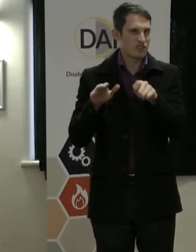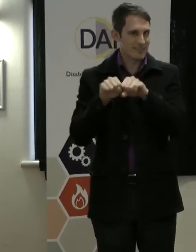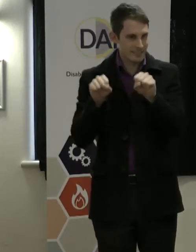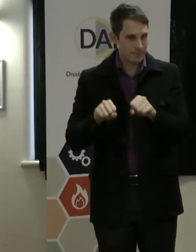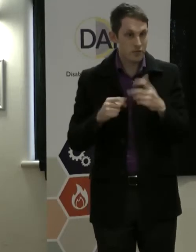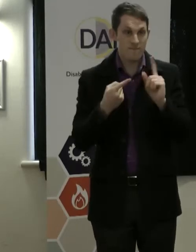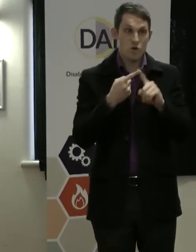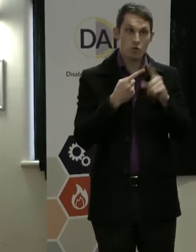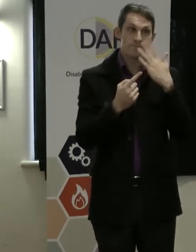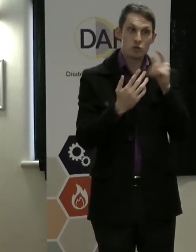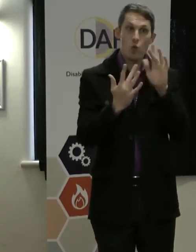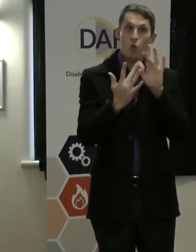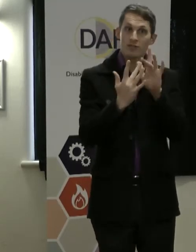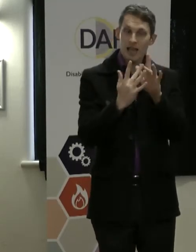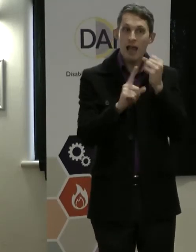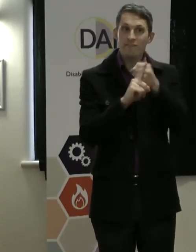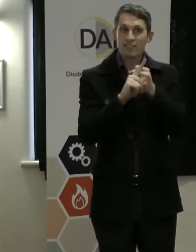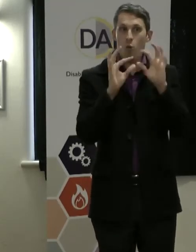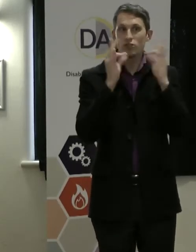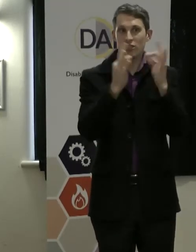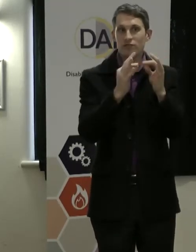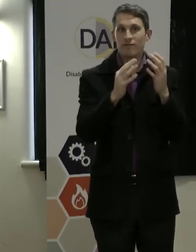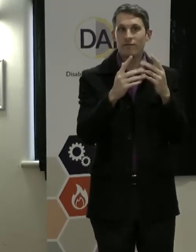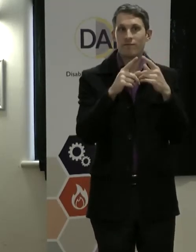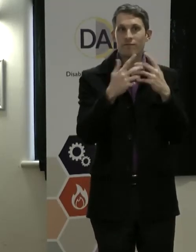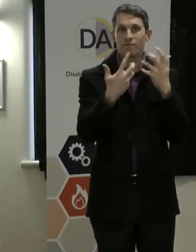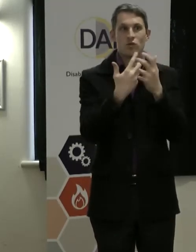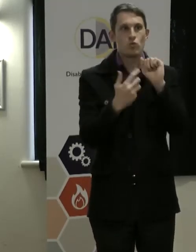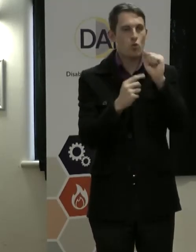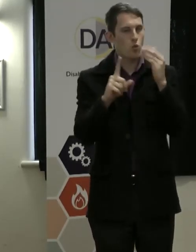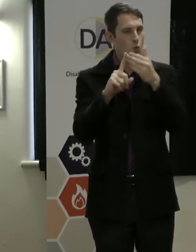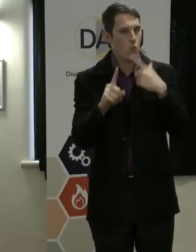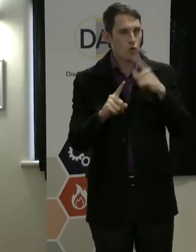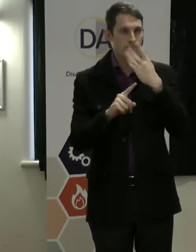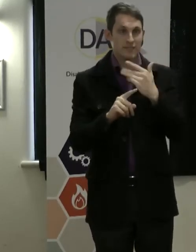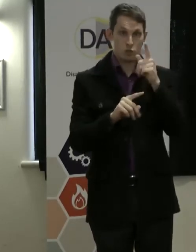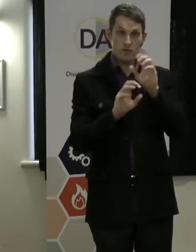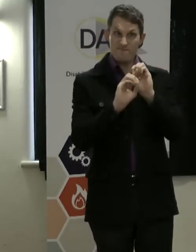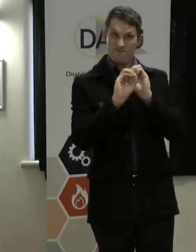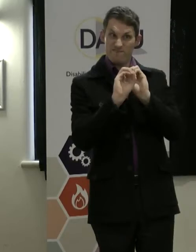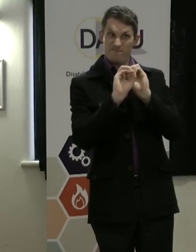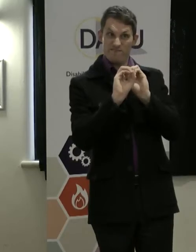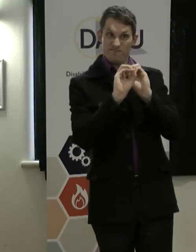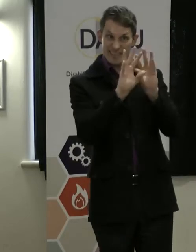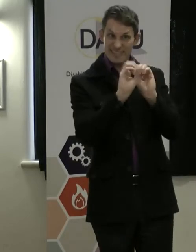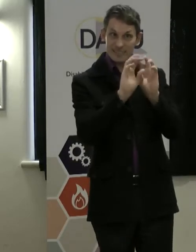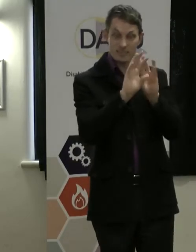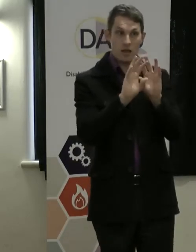with an advocacy organisation so that you can feed on to them the circumstances in which the people